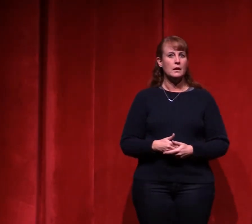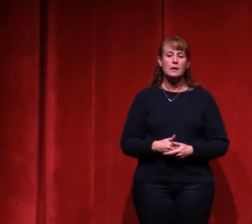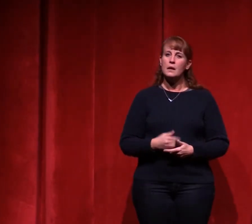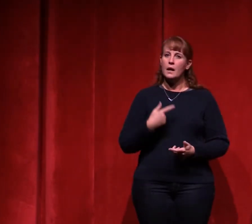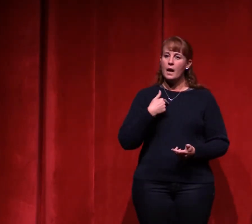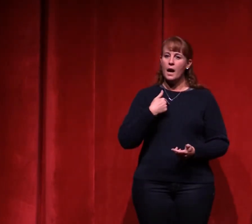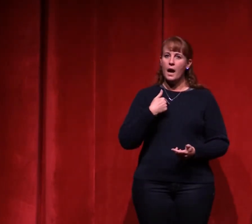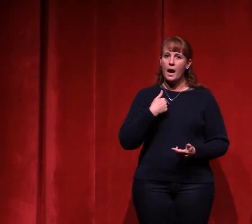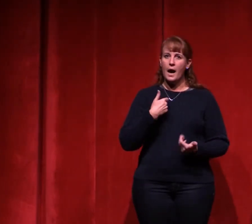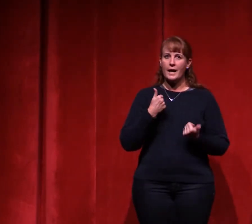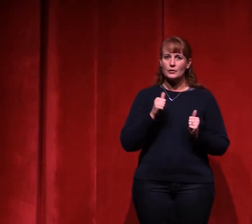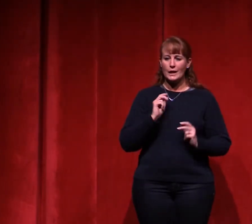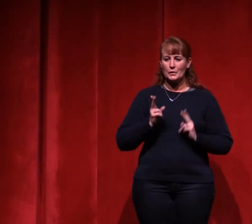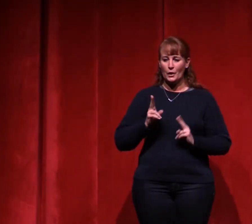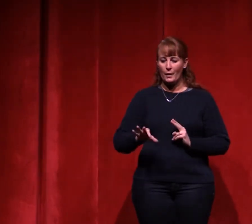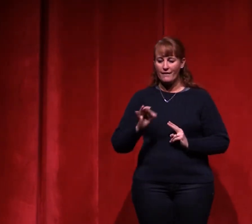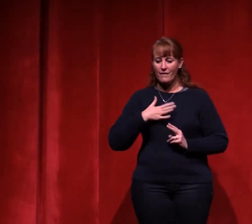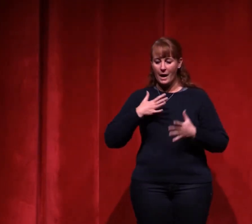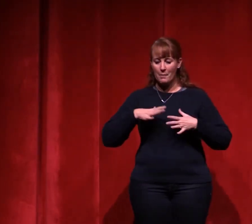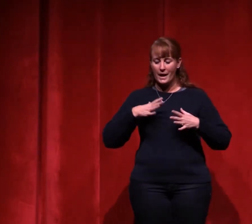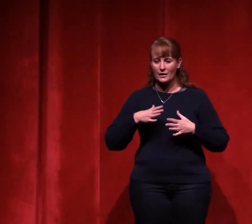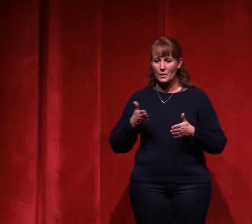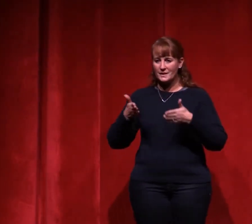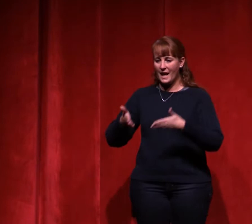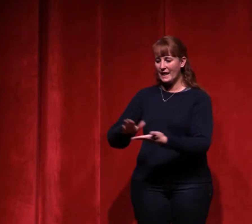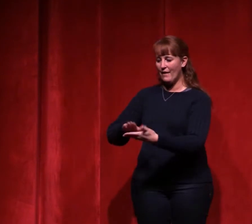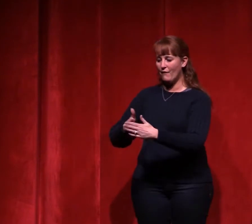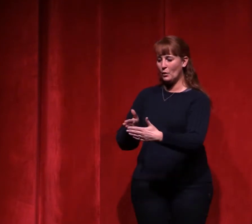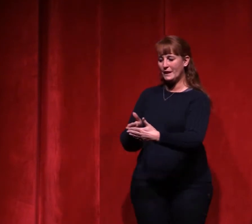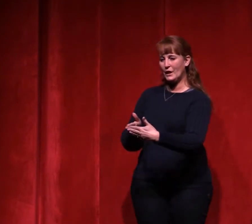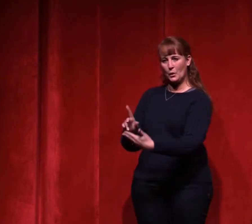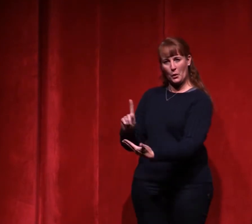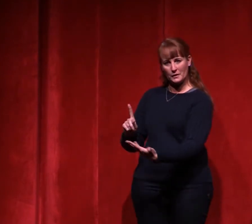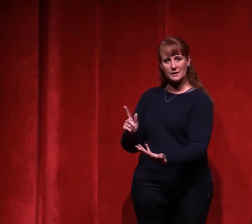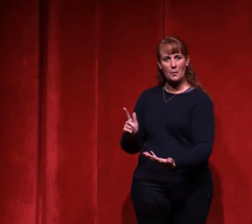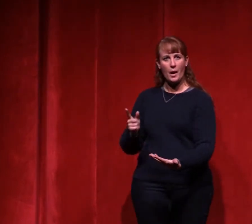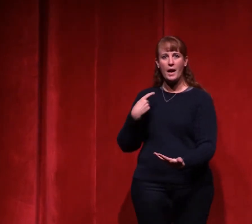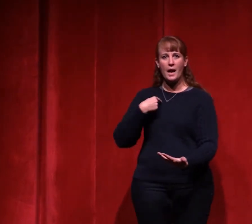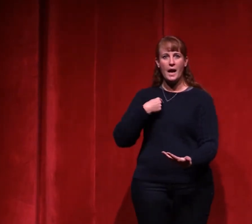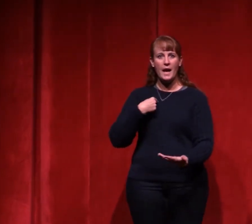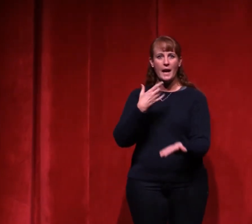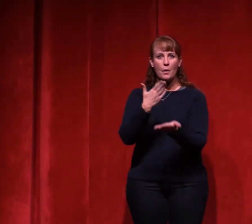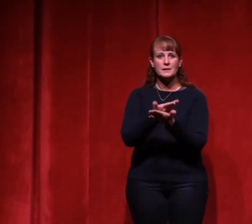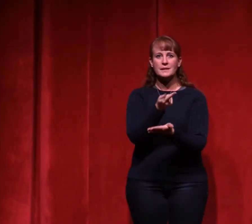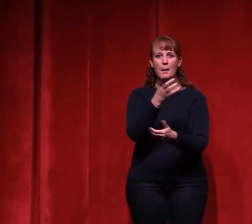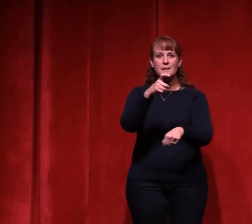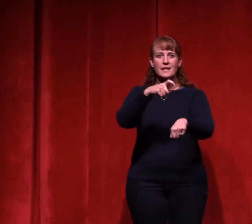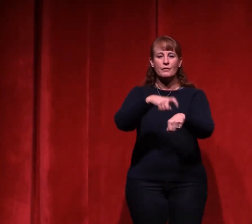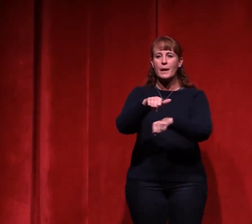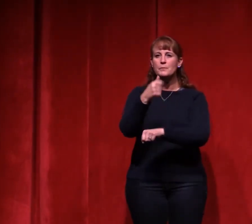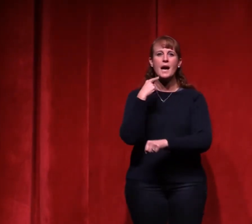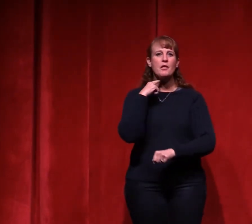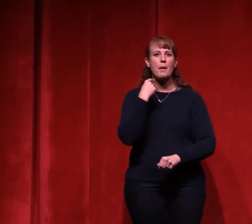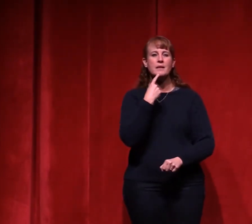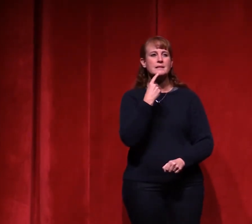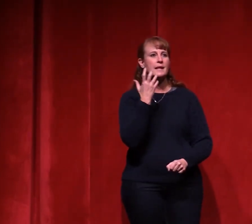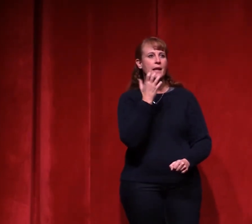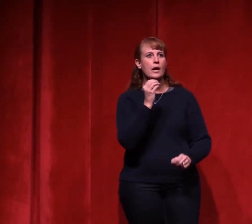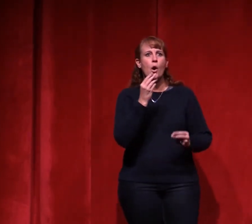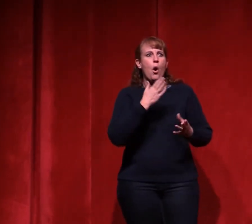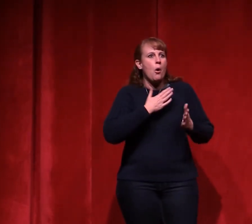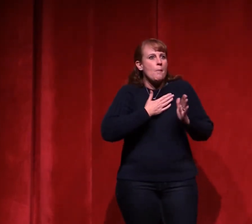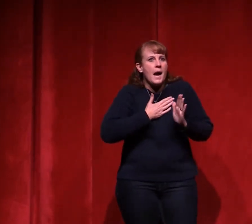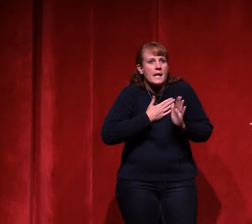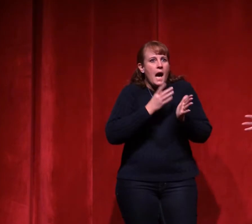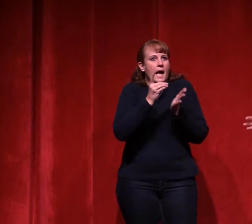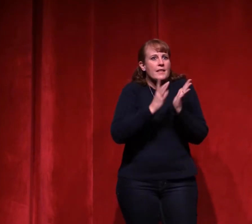I rushed to find my own clothes that I had left folded in a neat pile in the corner somewhere, and I was stopped multiple times by other models who said things like, "Oh my